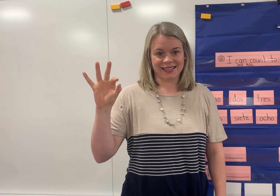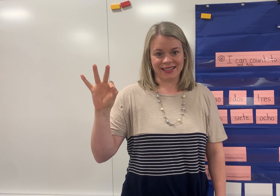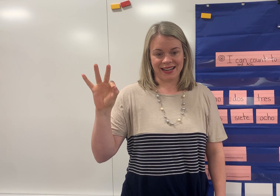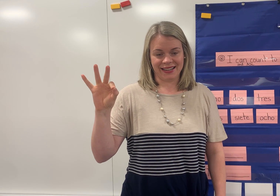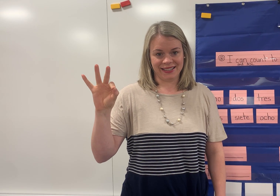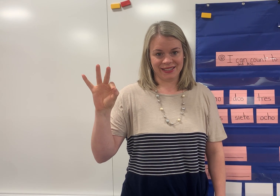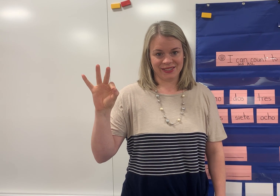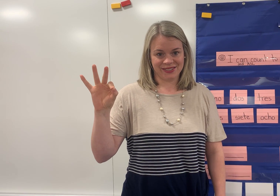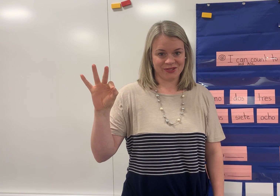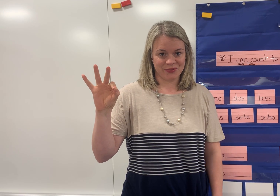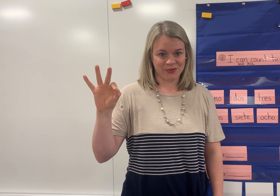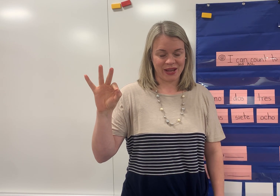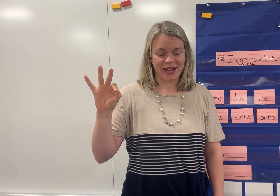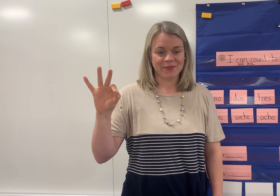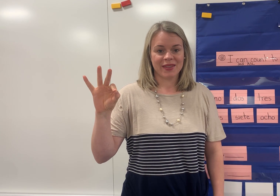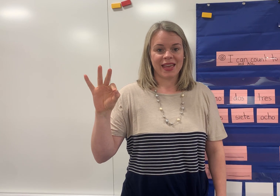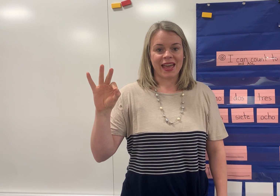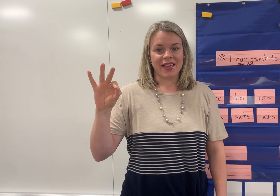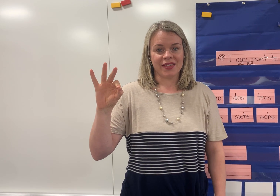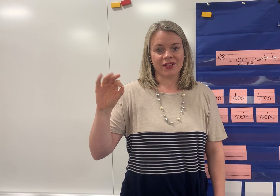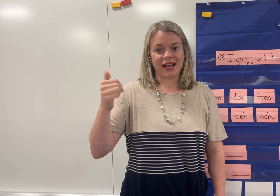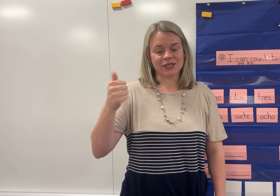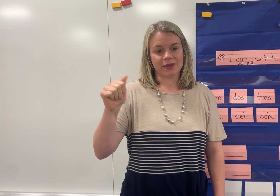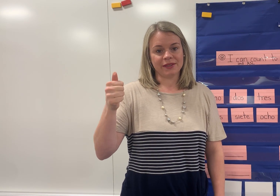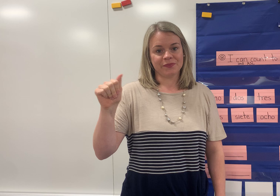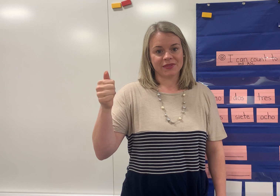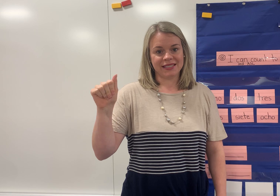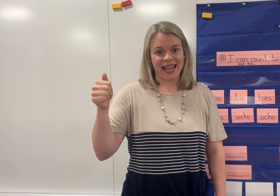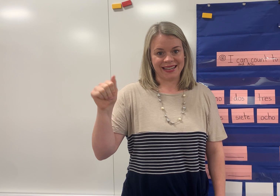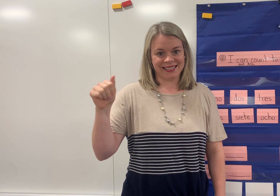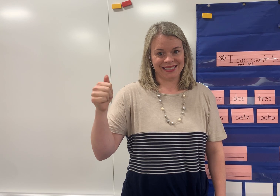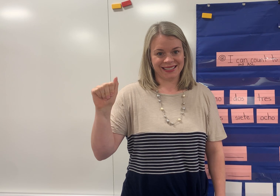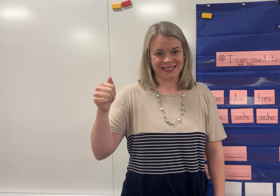9. Okay? And then the last one, 10.